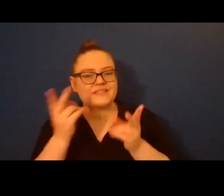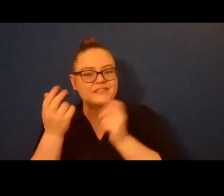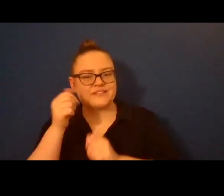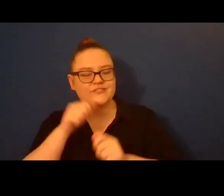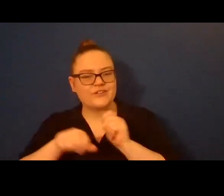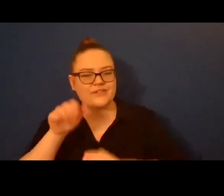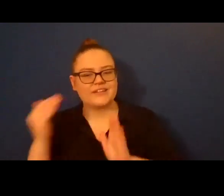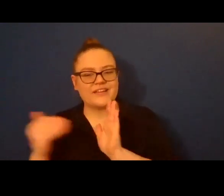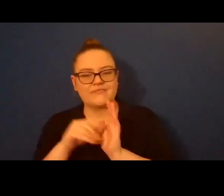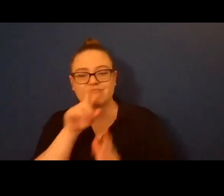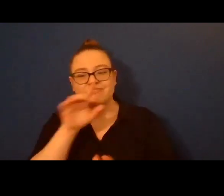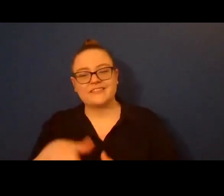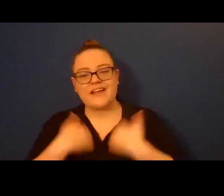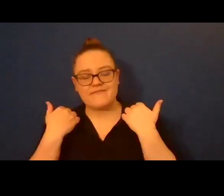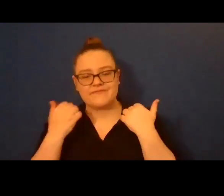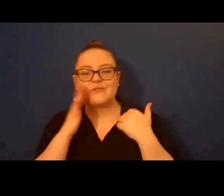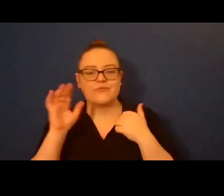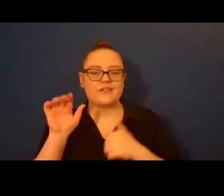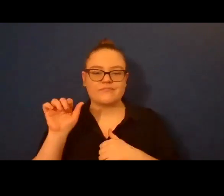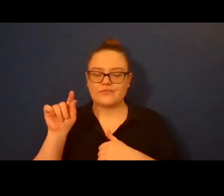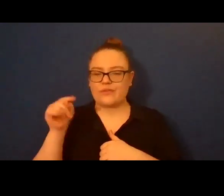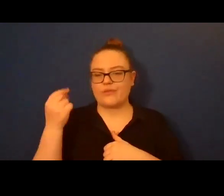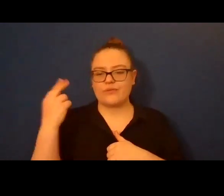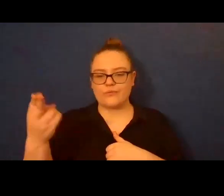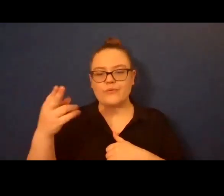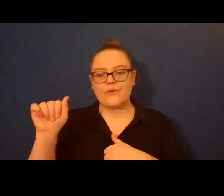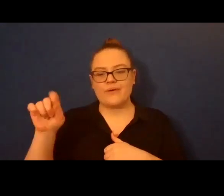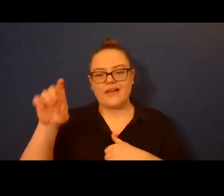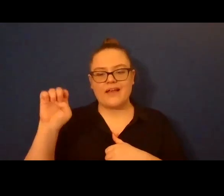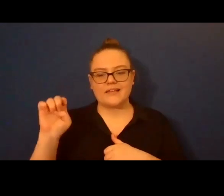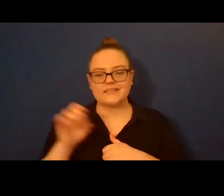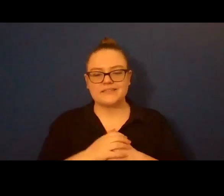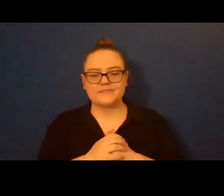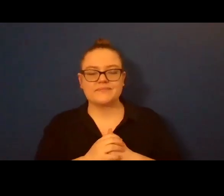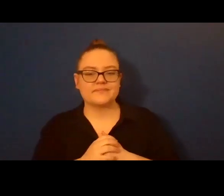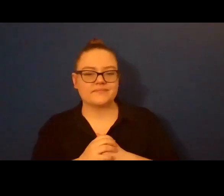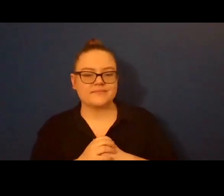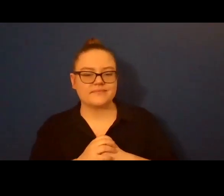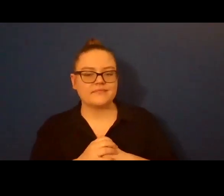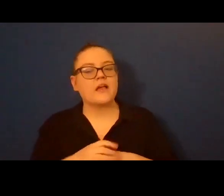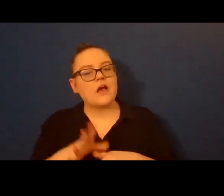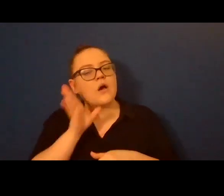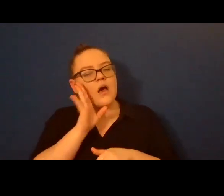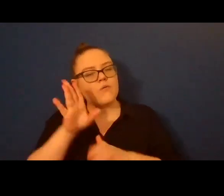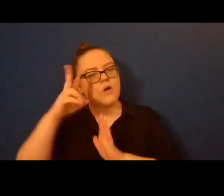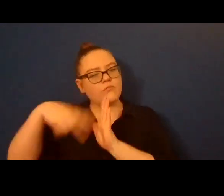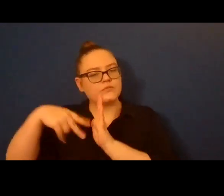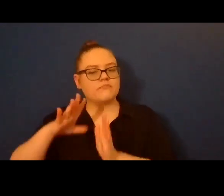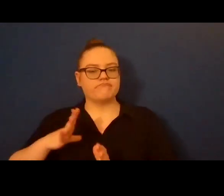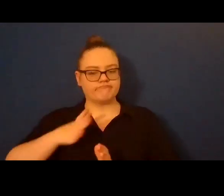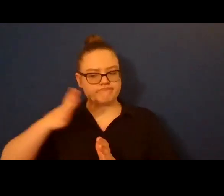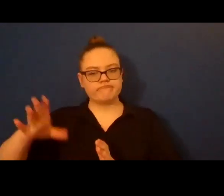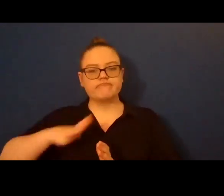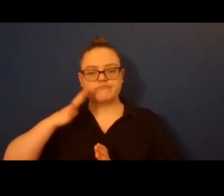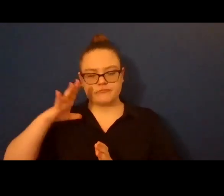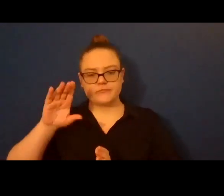Okay, next up is Courtney Lamar Charleston, whose official bio I will read you in a moment. But first I need to tell you that if